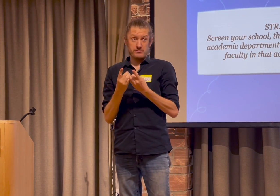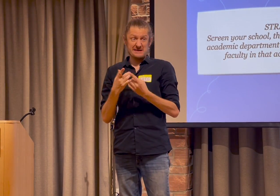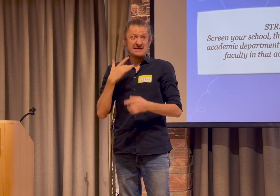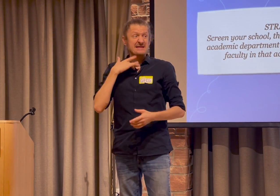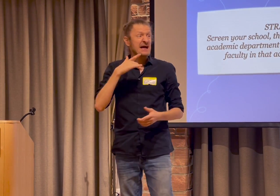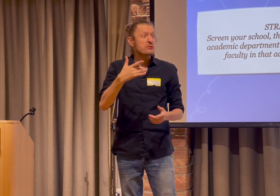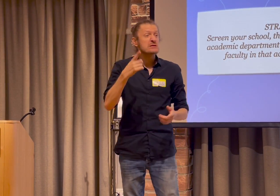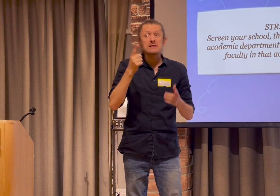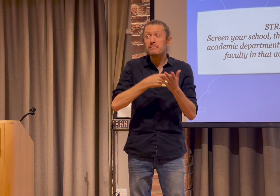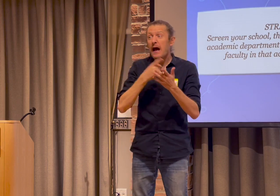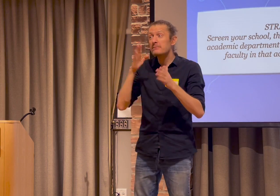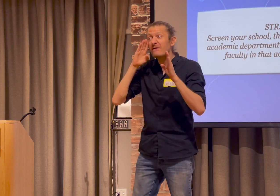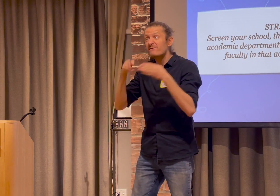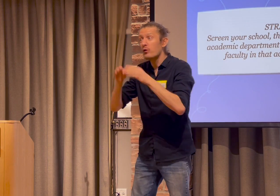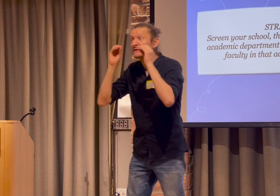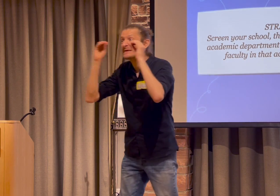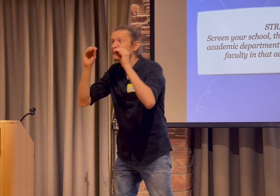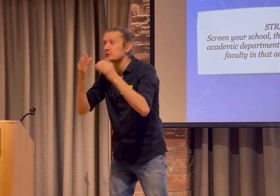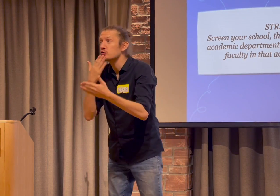support or have struggled to get those services.